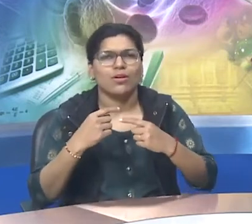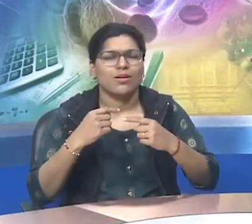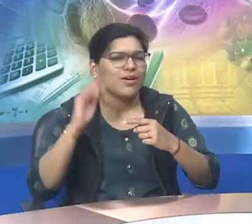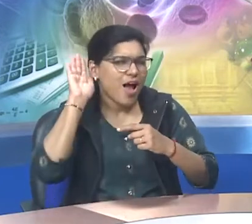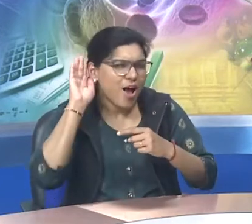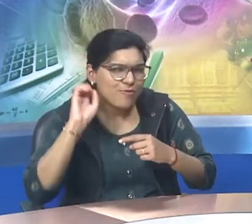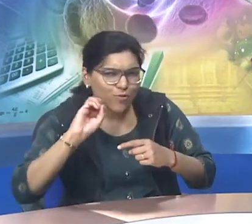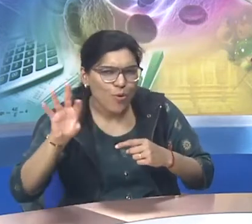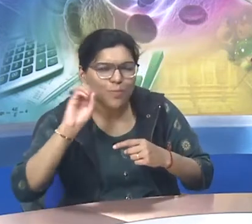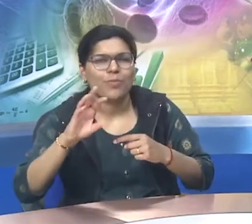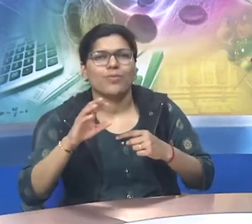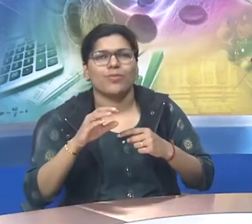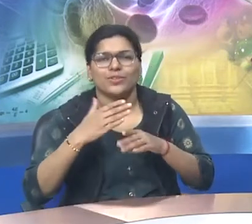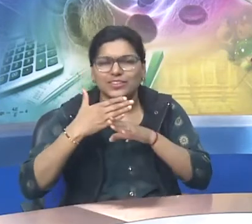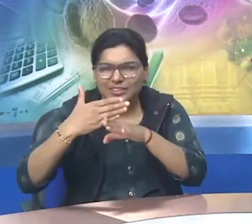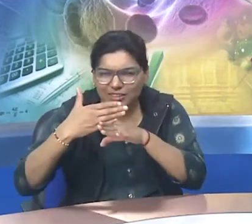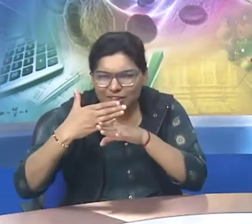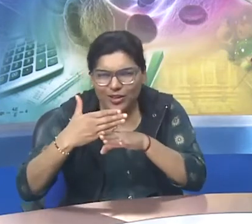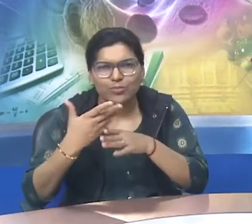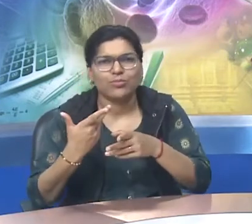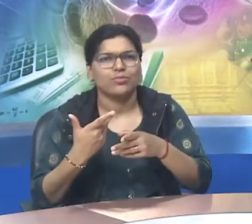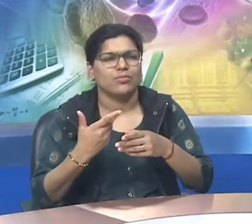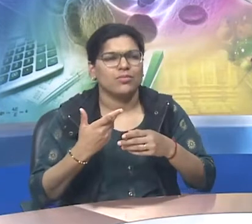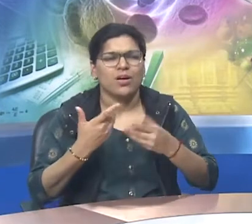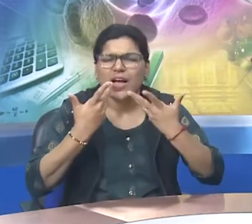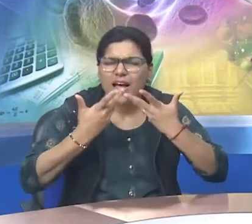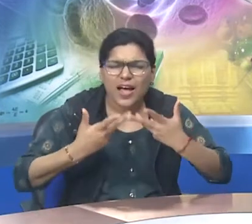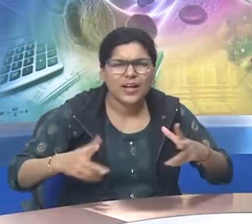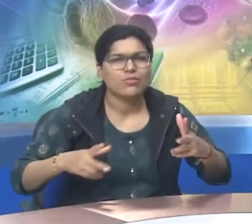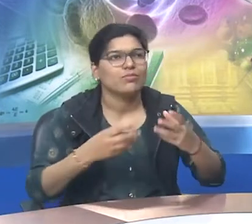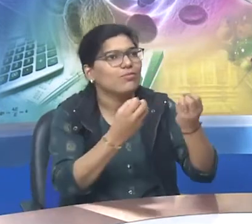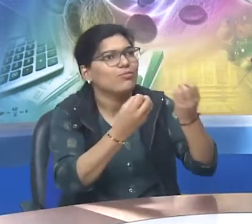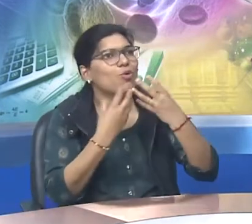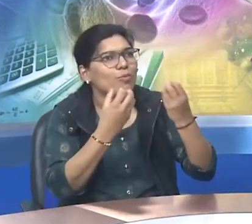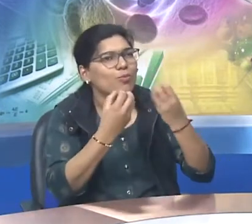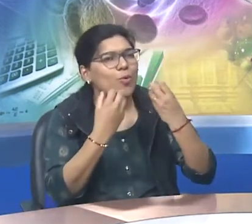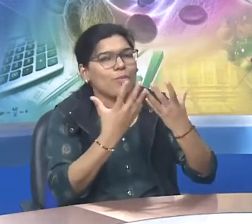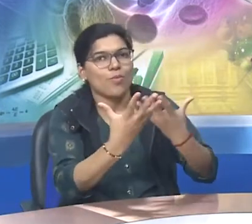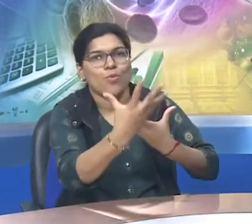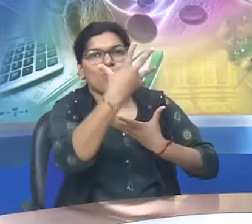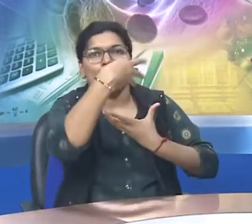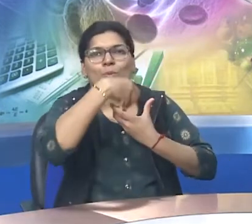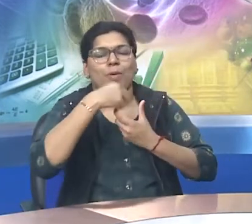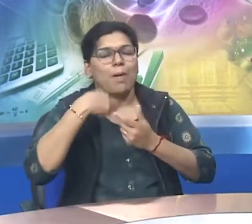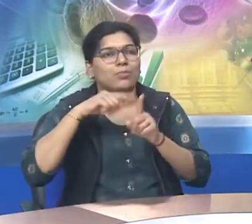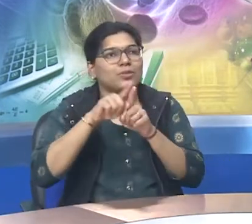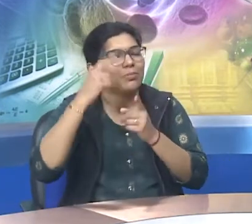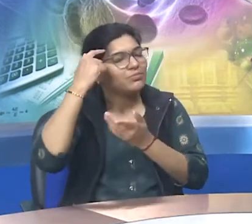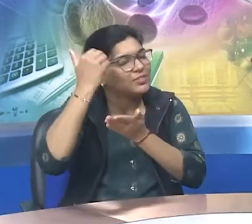working, talking, telling stories, sharing everything. And she used to tell so many